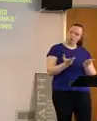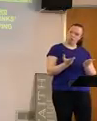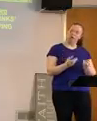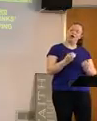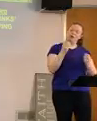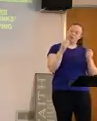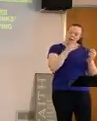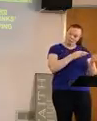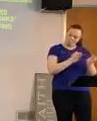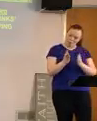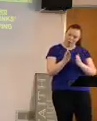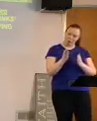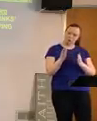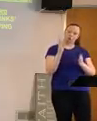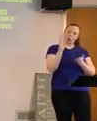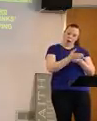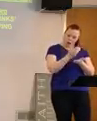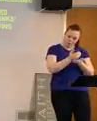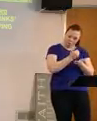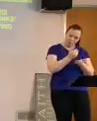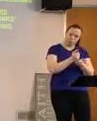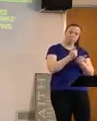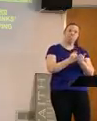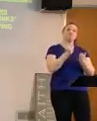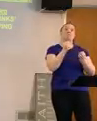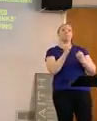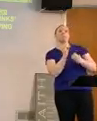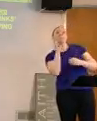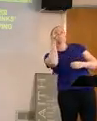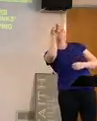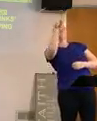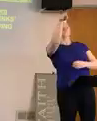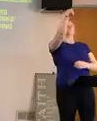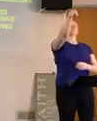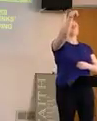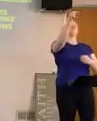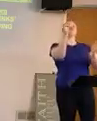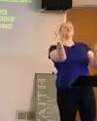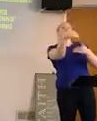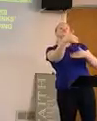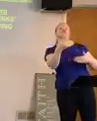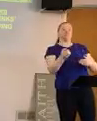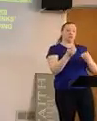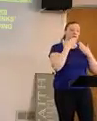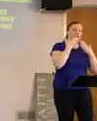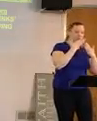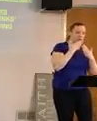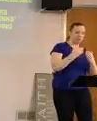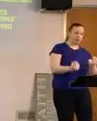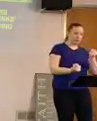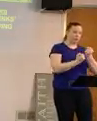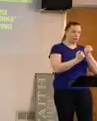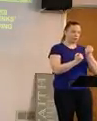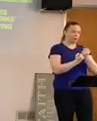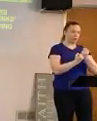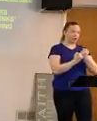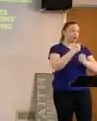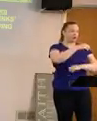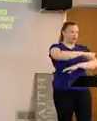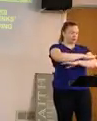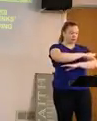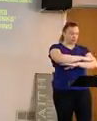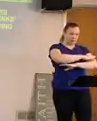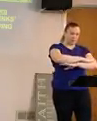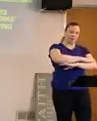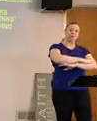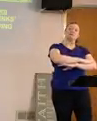prepare your offering. The offering box is on your way out in the hallway. thank you for your support, and I pray that